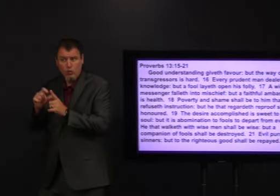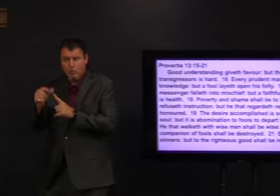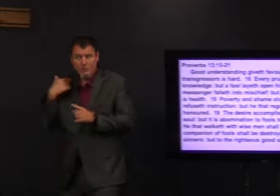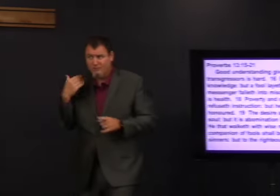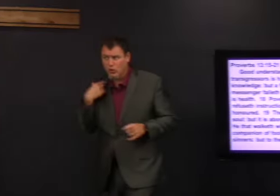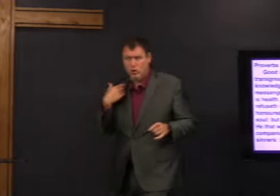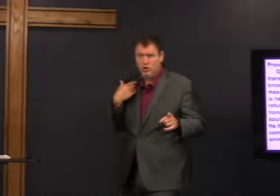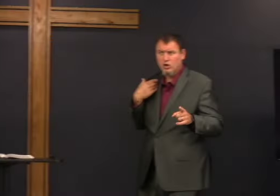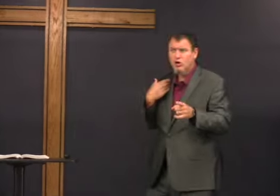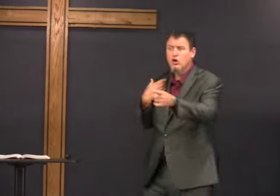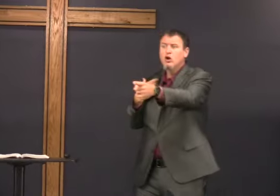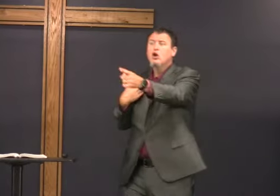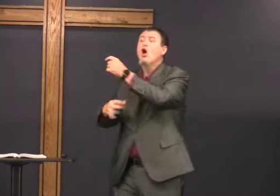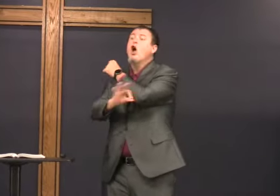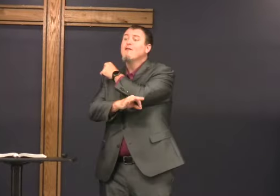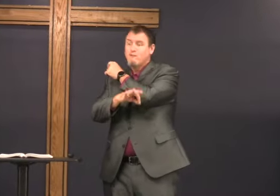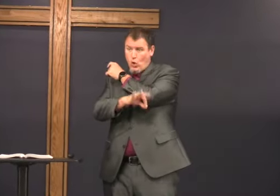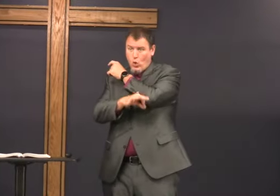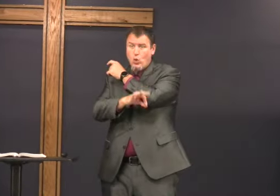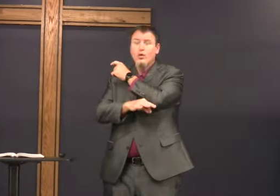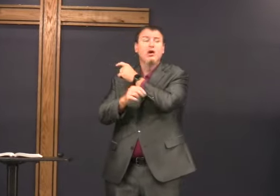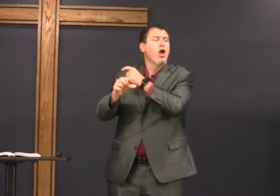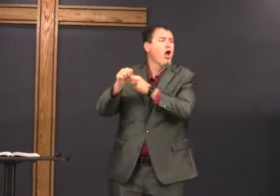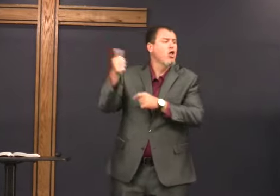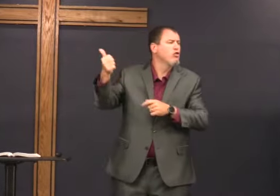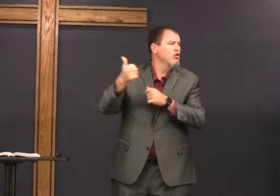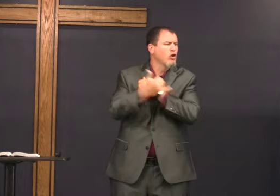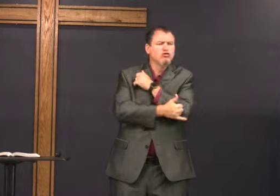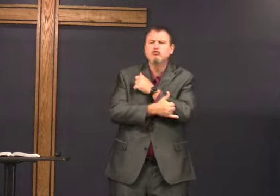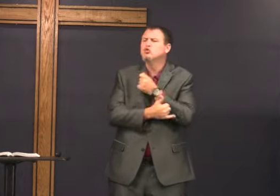What do they do? Have you heard that from a foreign country?